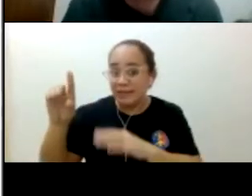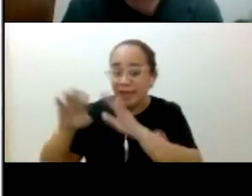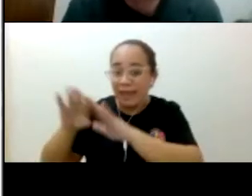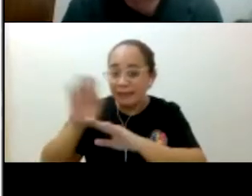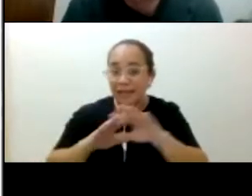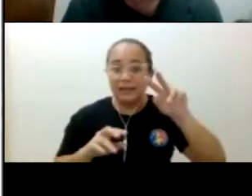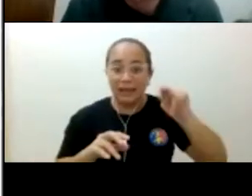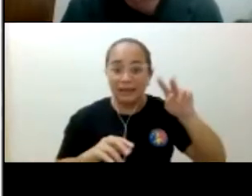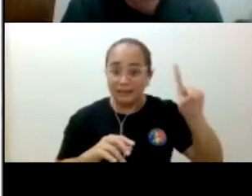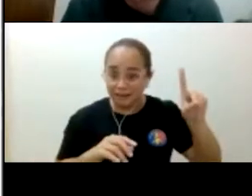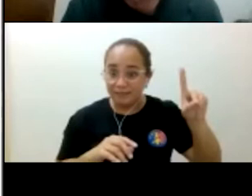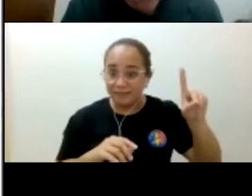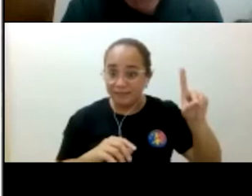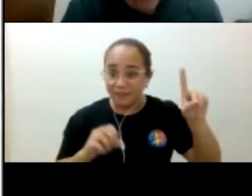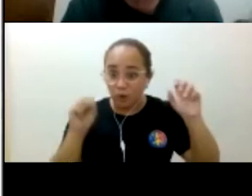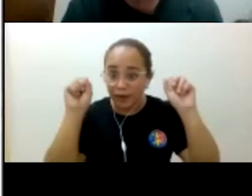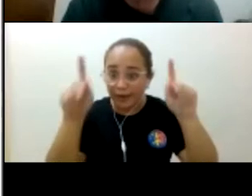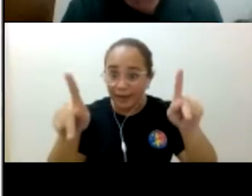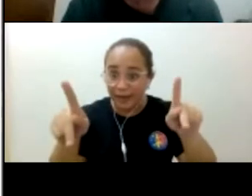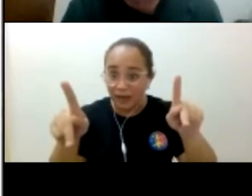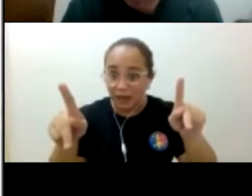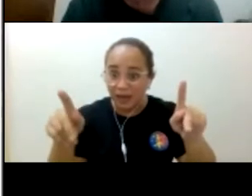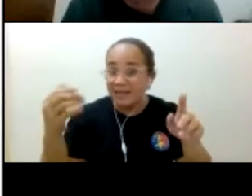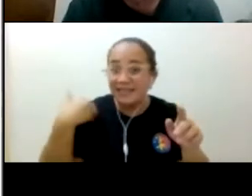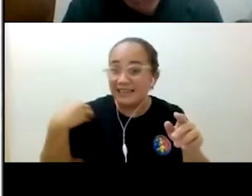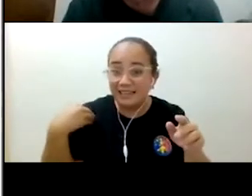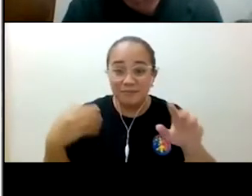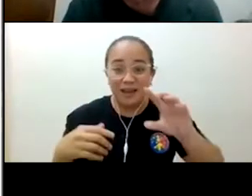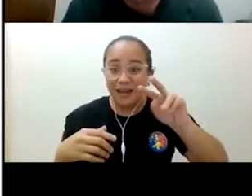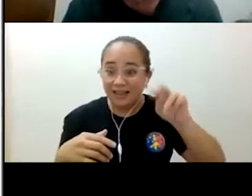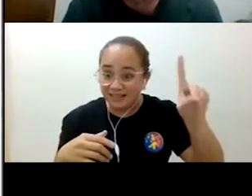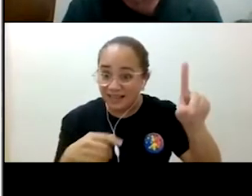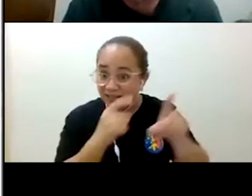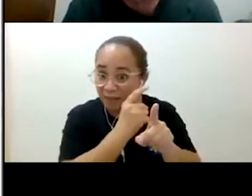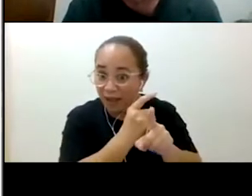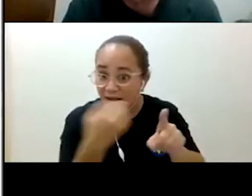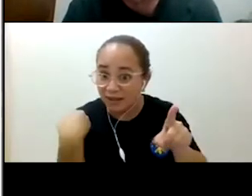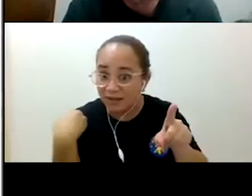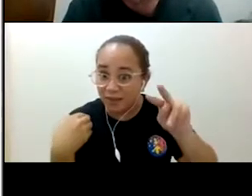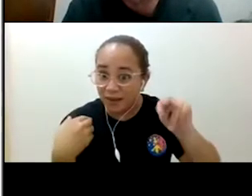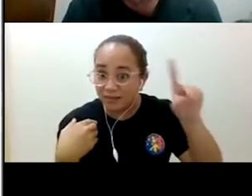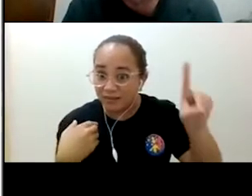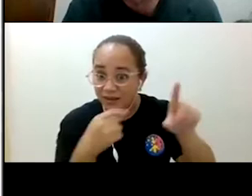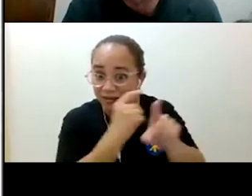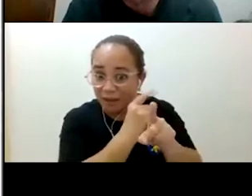Okay? You haven't done it by the non-dominant hand yet, right? Is that correct?